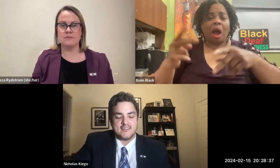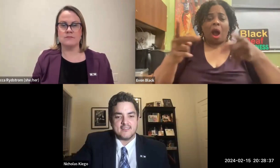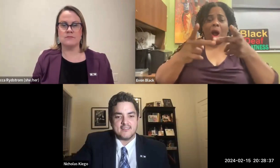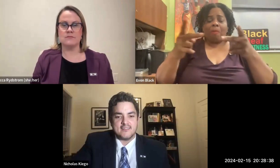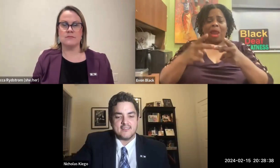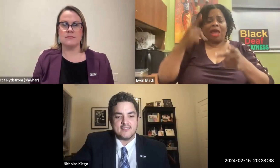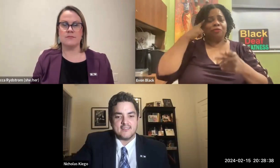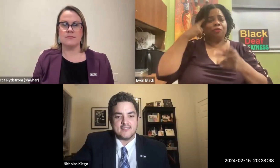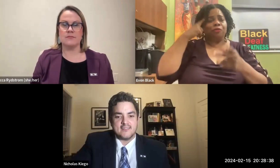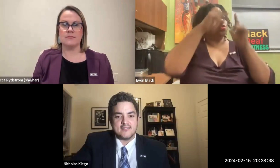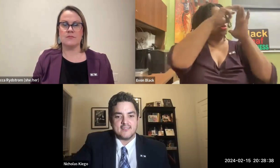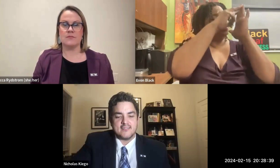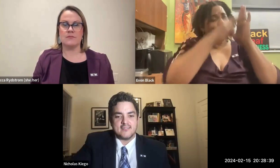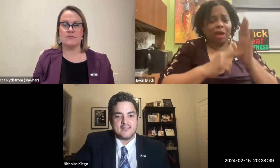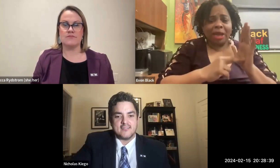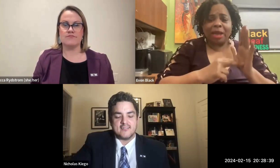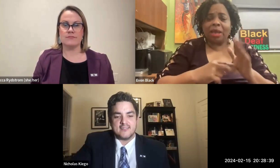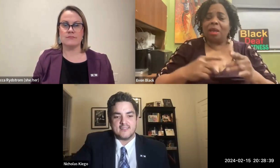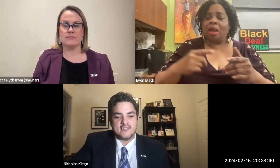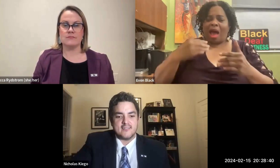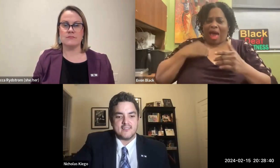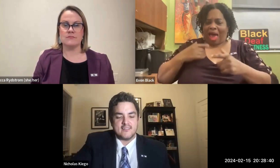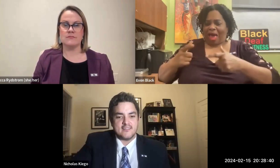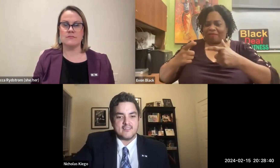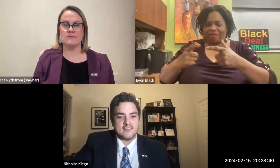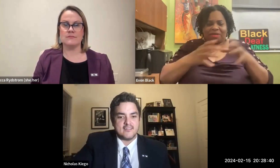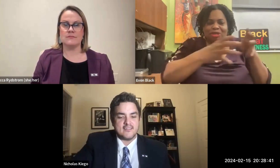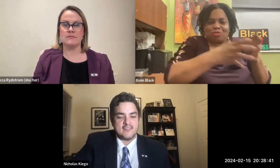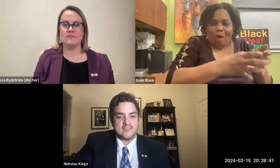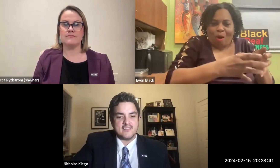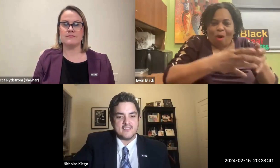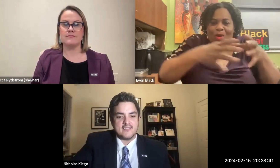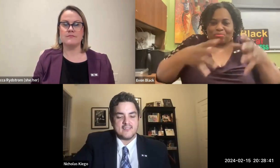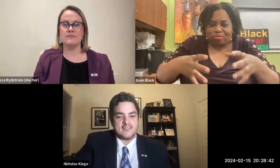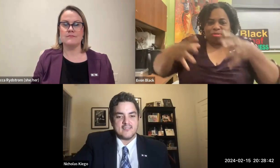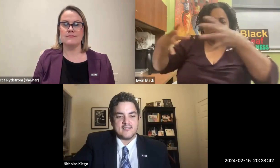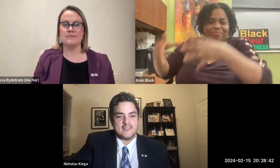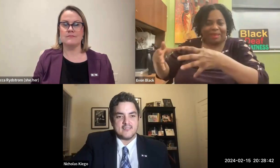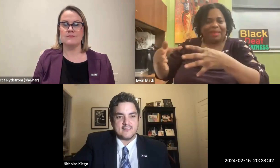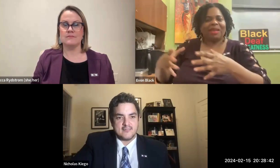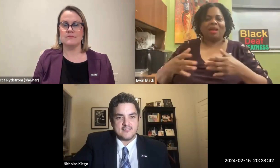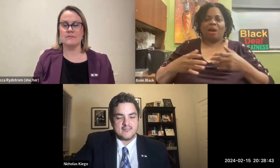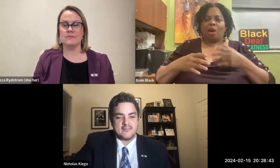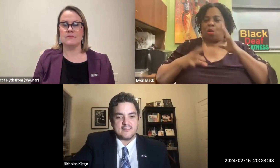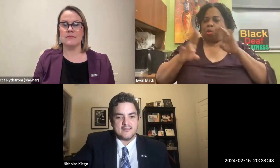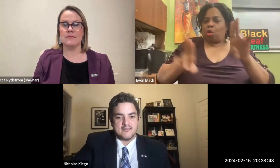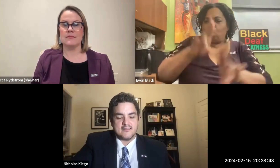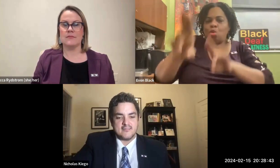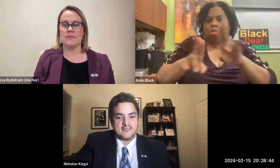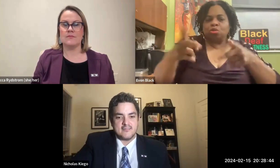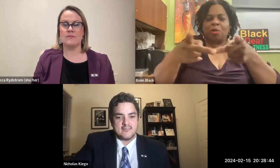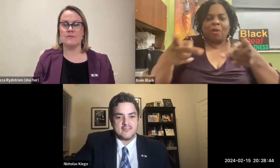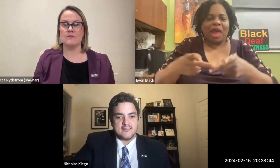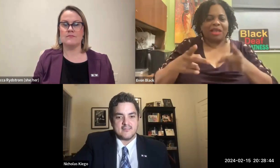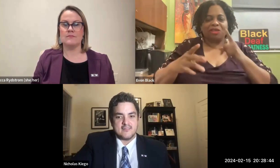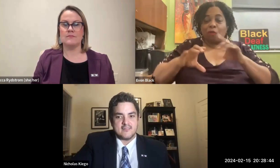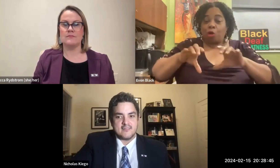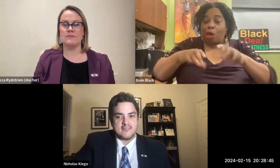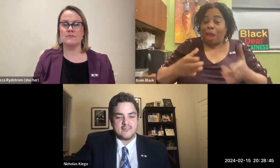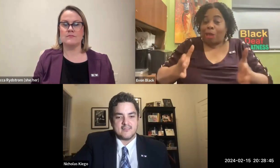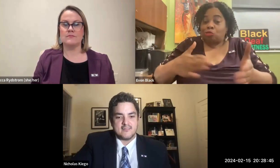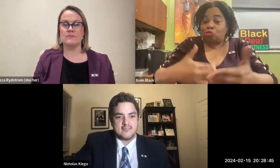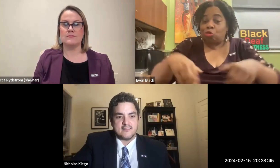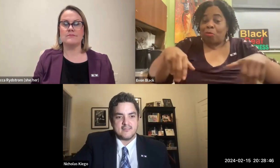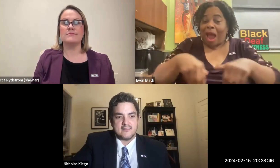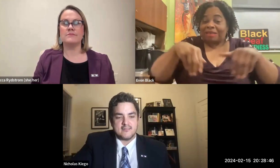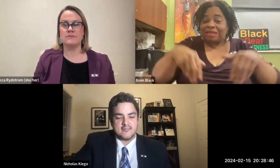space. It will be a space for you to sit. It will be a space for you to read. It has small areas